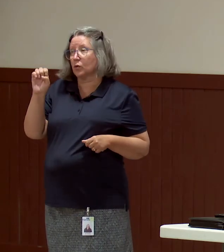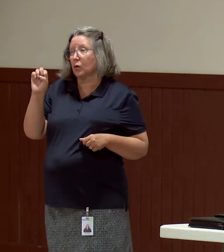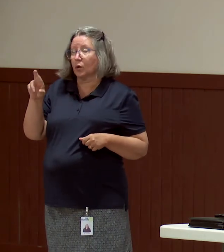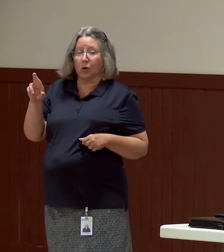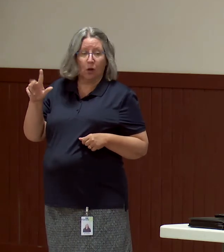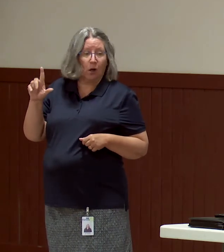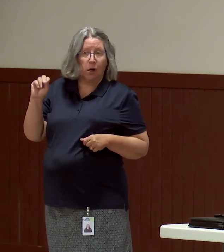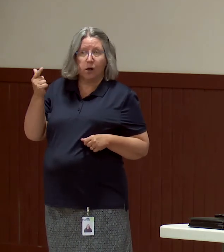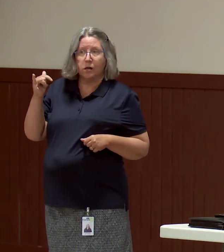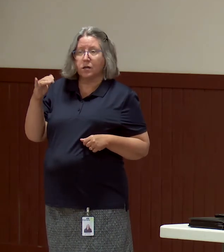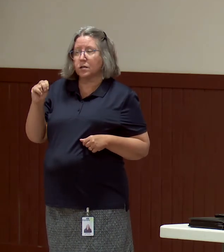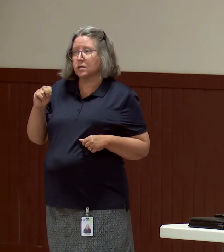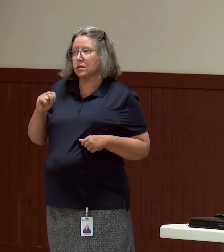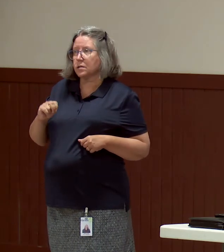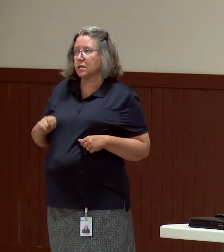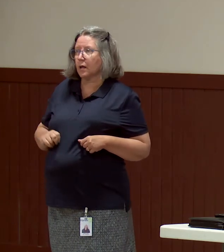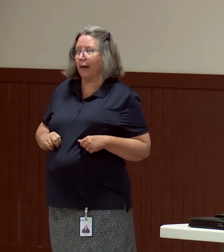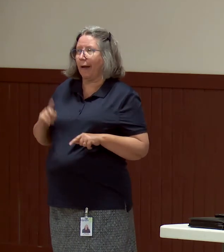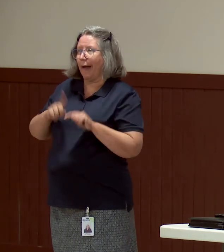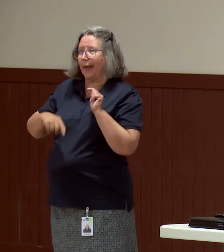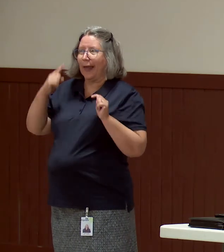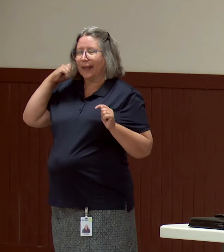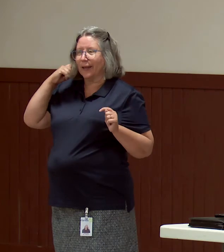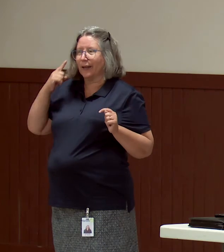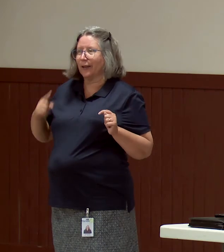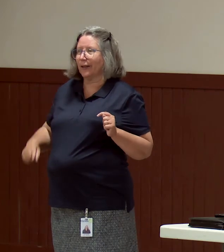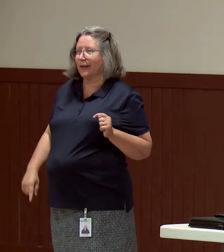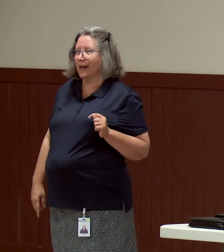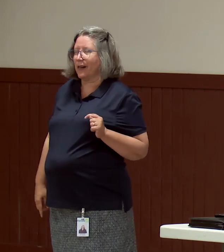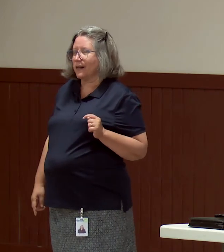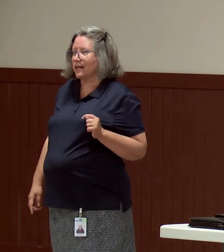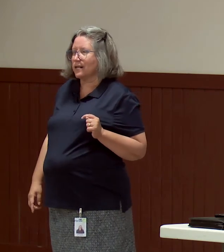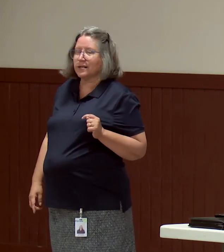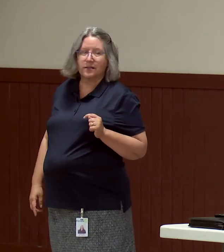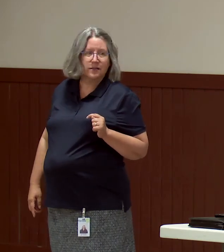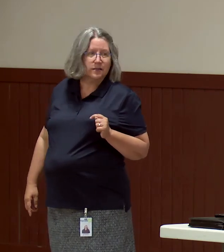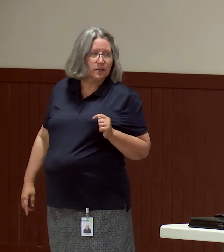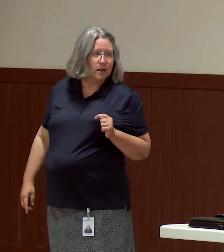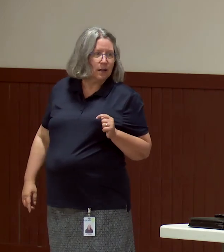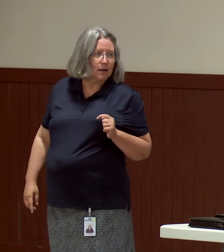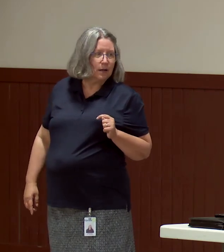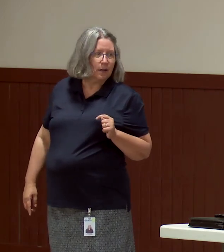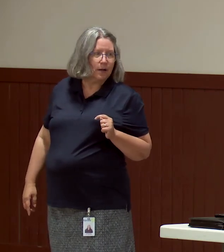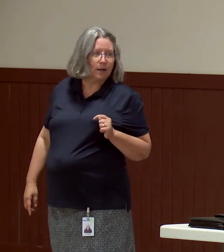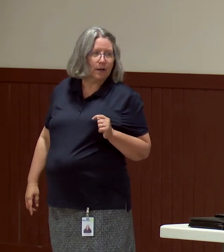Would you want to come up here to the? We can't hear you. I couldn't hear you. You heard? Okay.